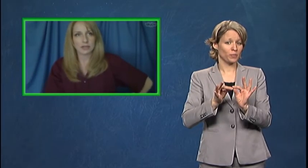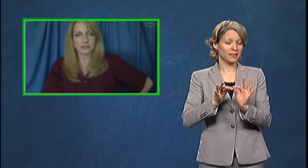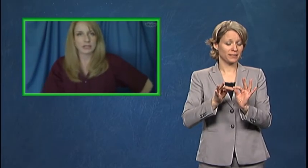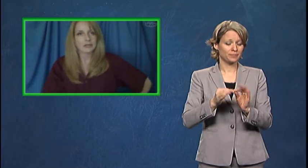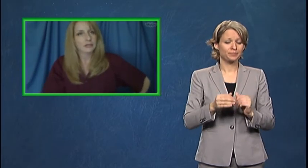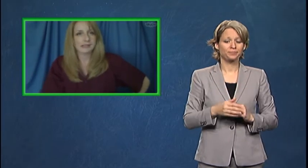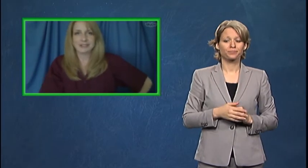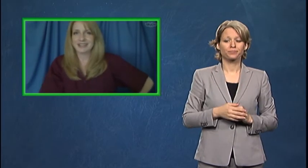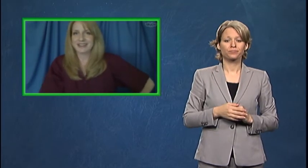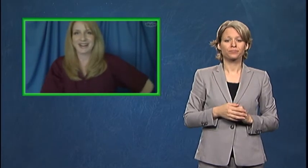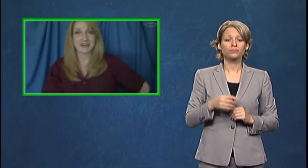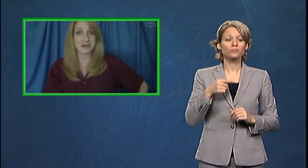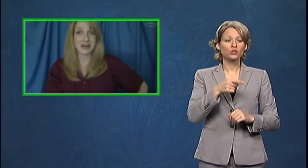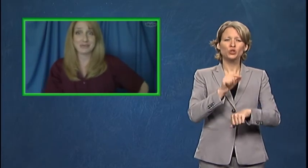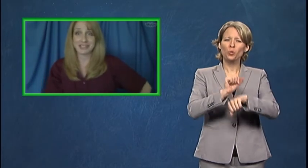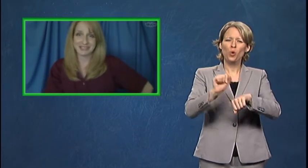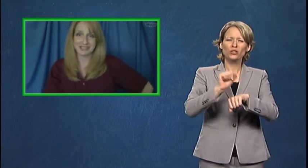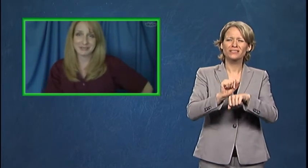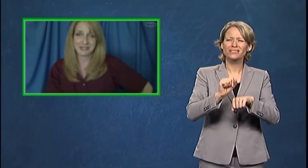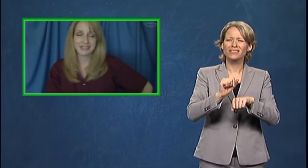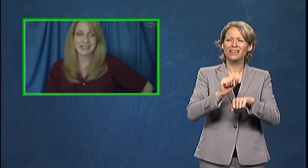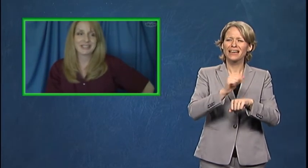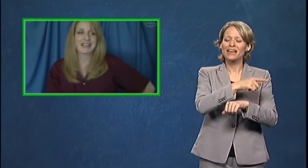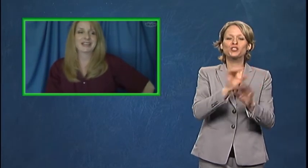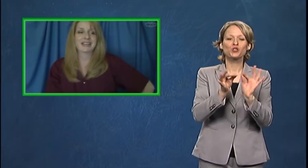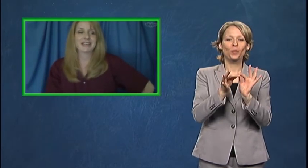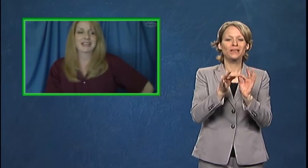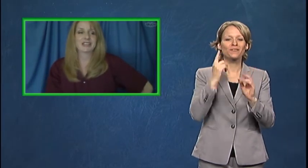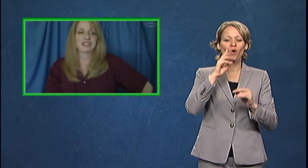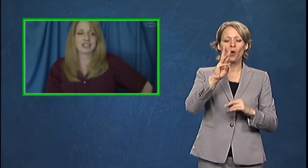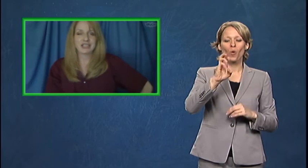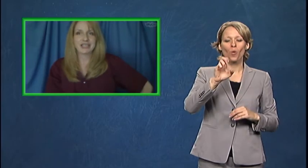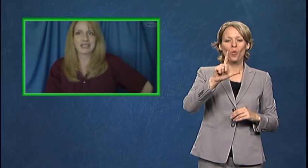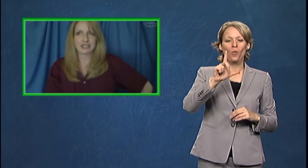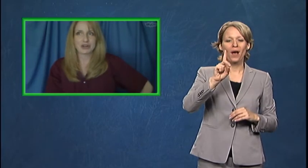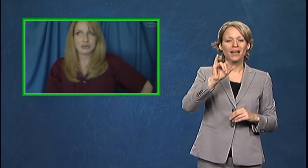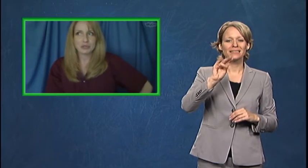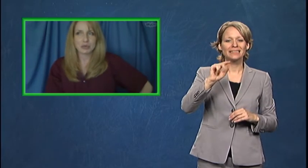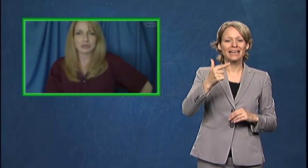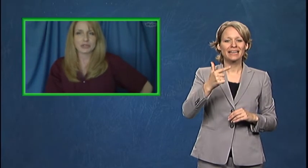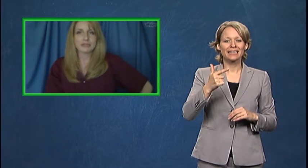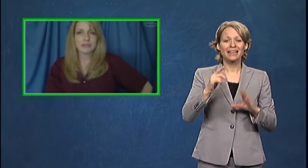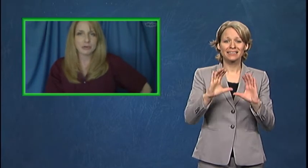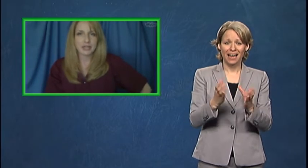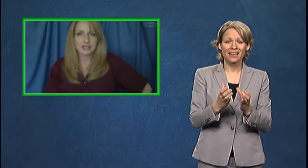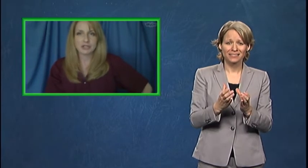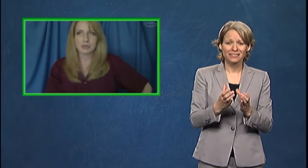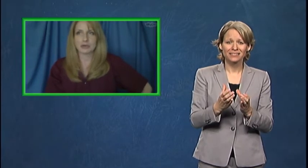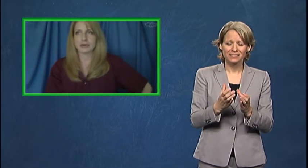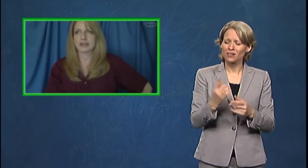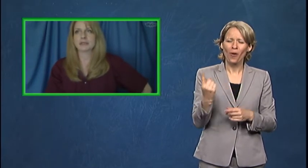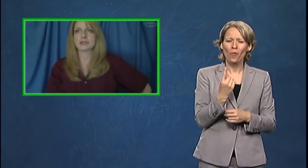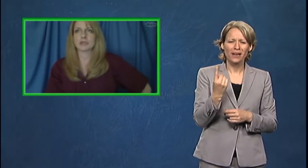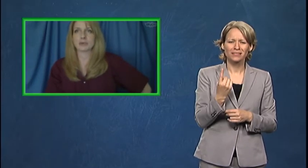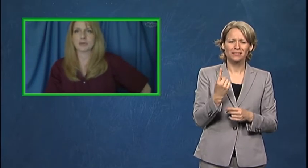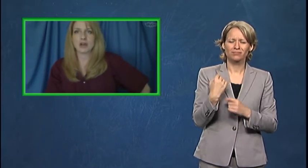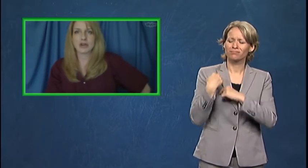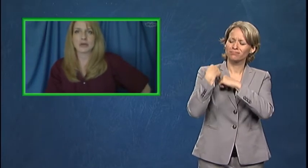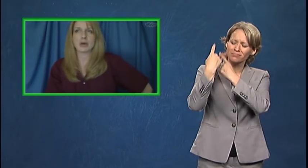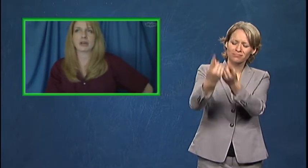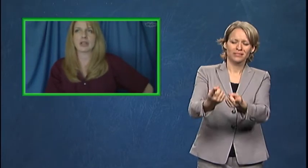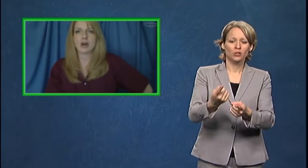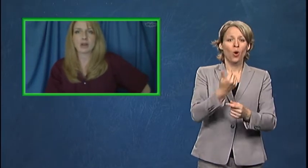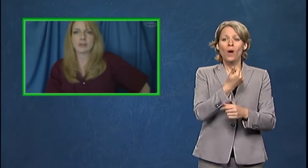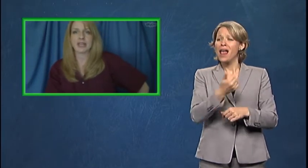worked welding I don't know how many times. She is our go-to person for vocational programs. She's worked